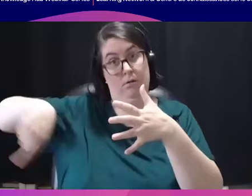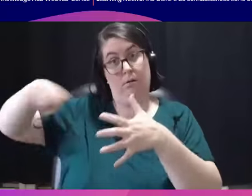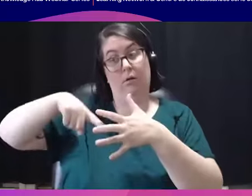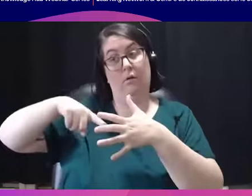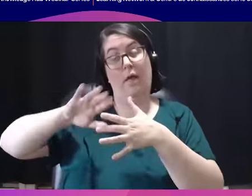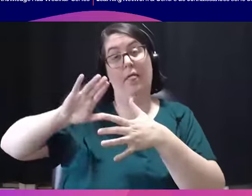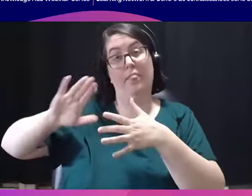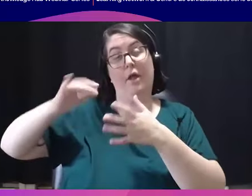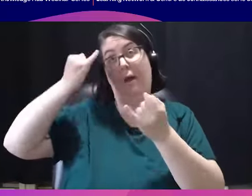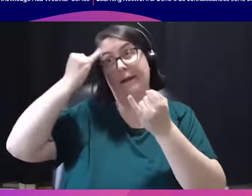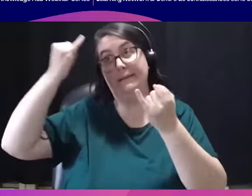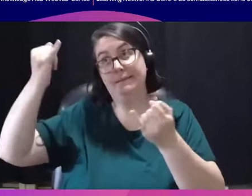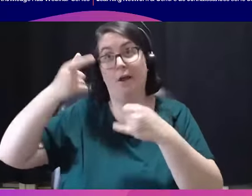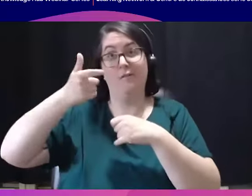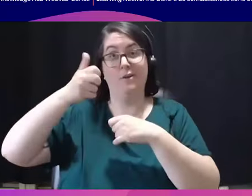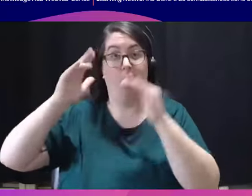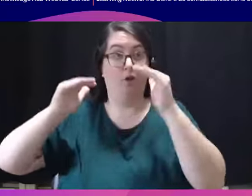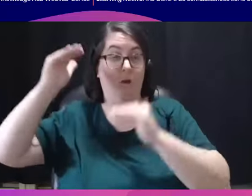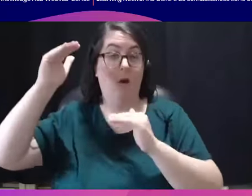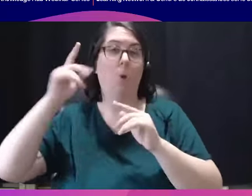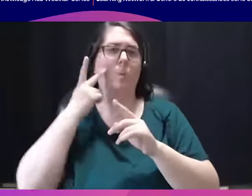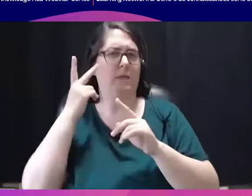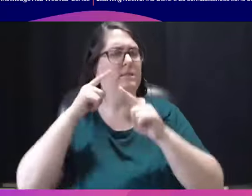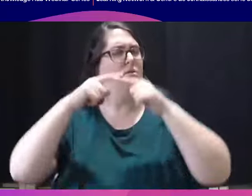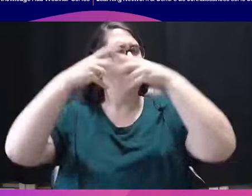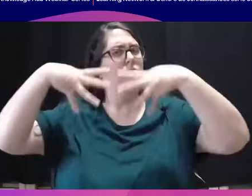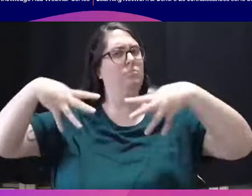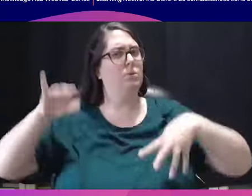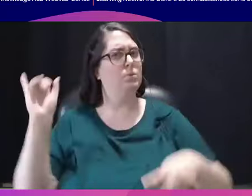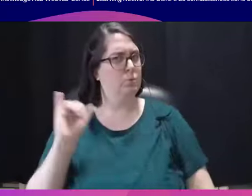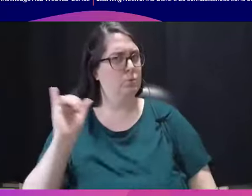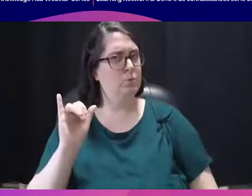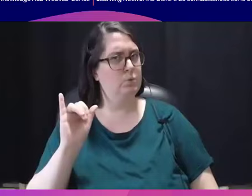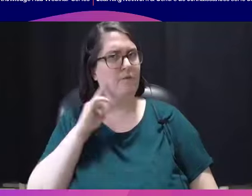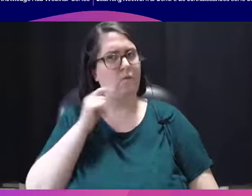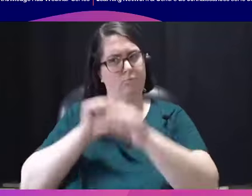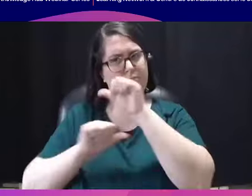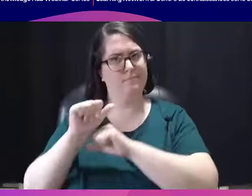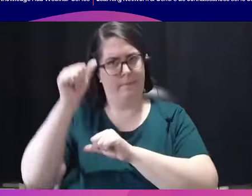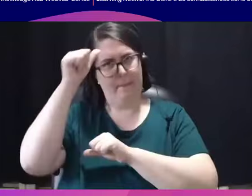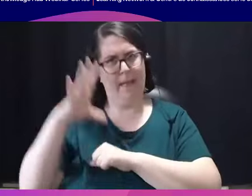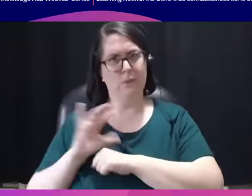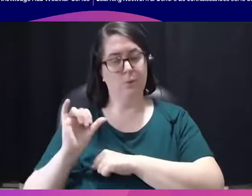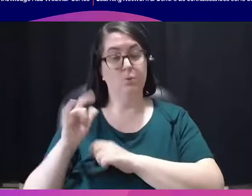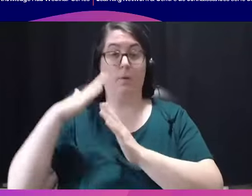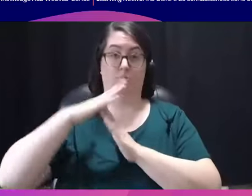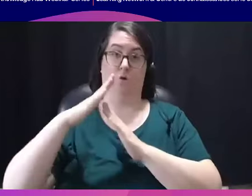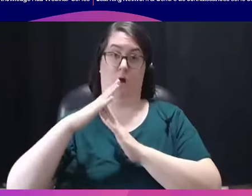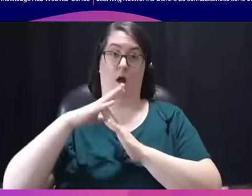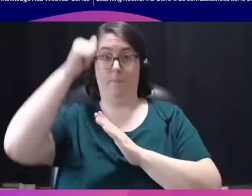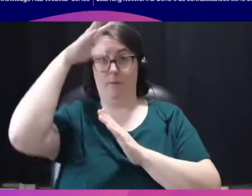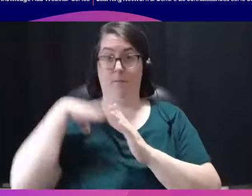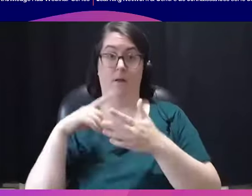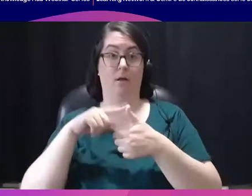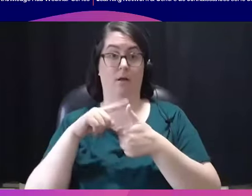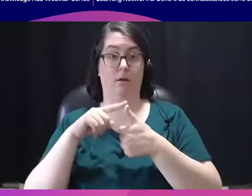of gender ideology, we also see a hierarchy that incels describe amongst men. So at the top of the hierarchy are the